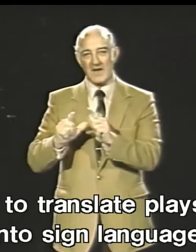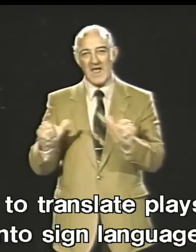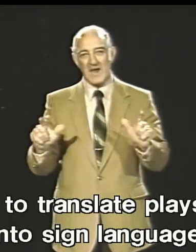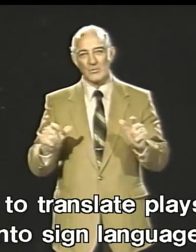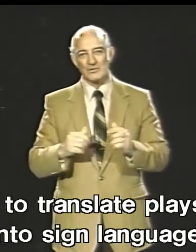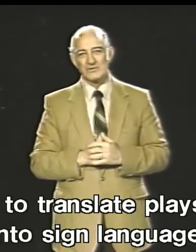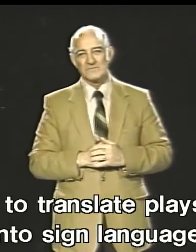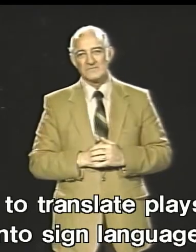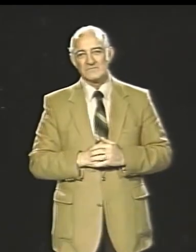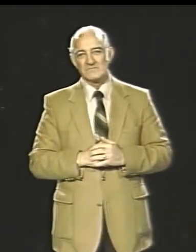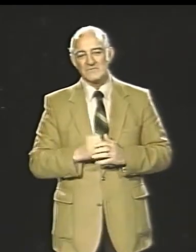into sign language.